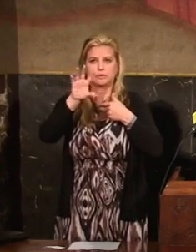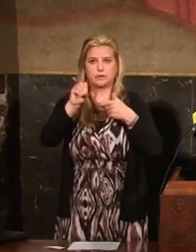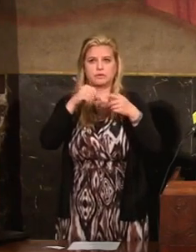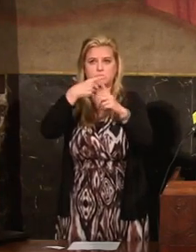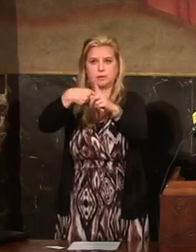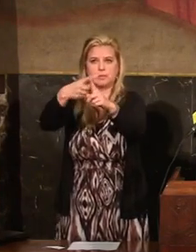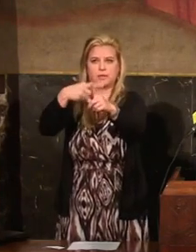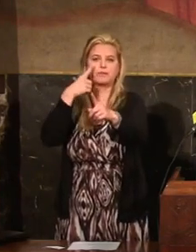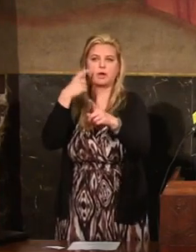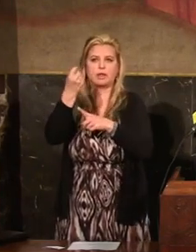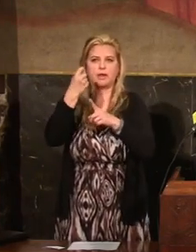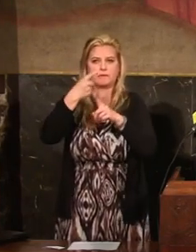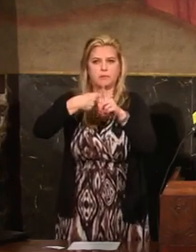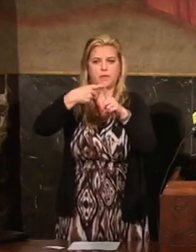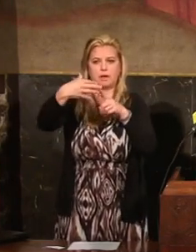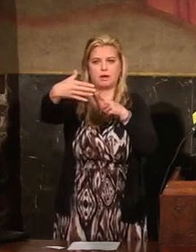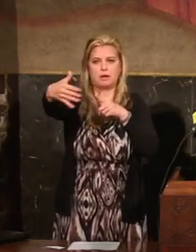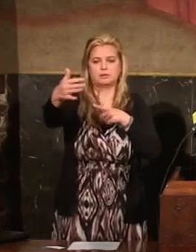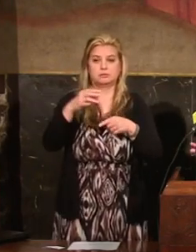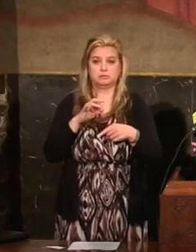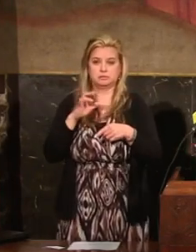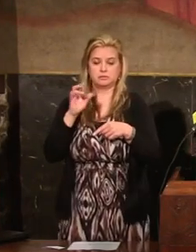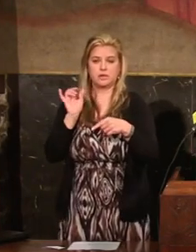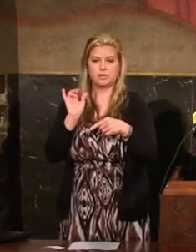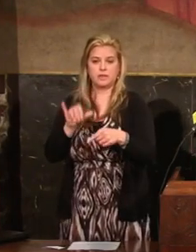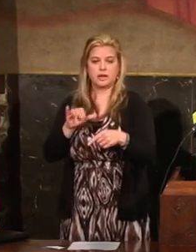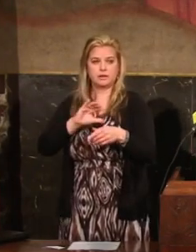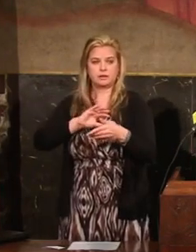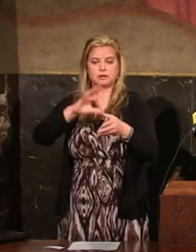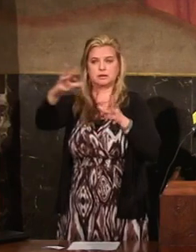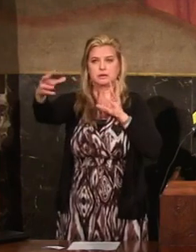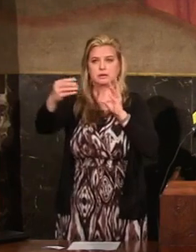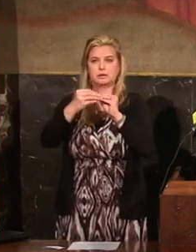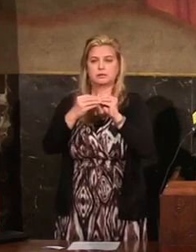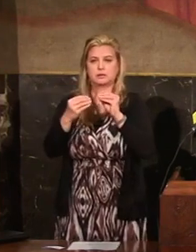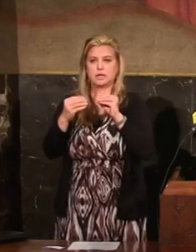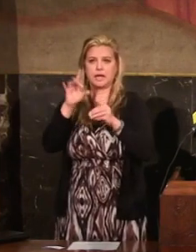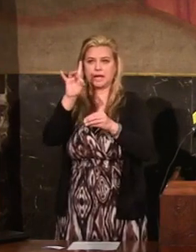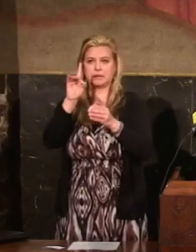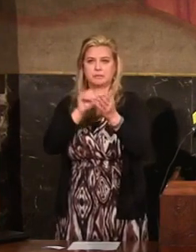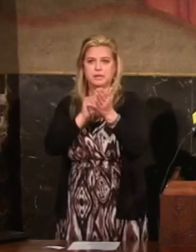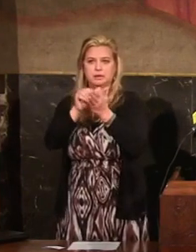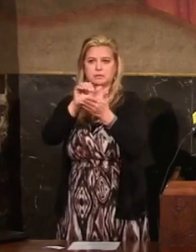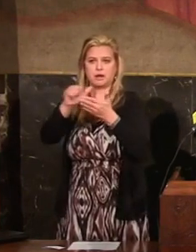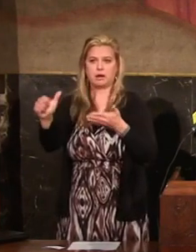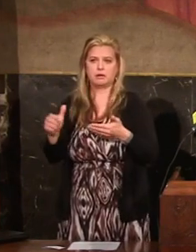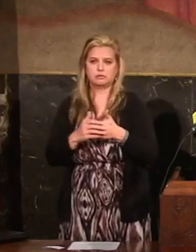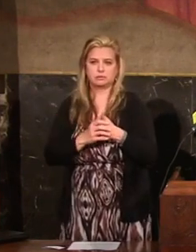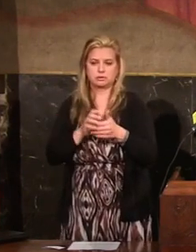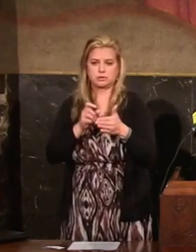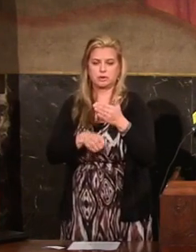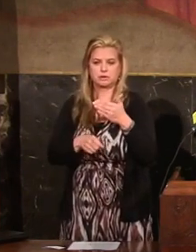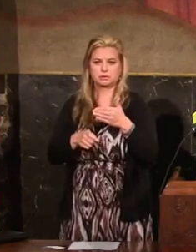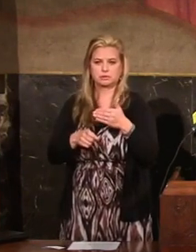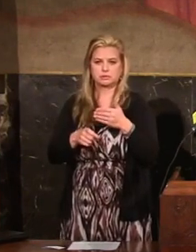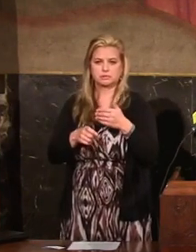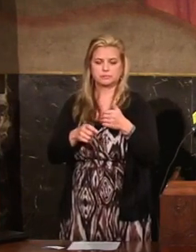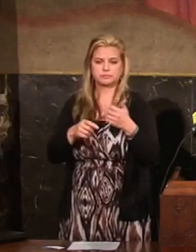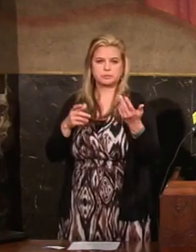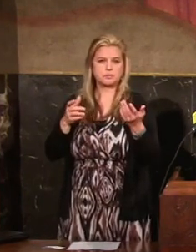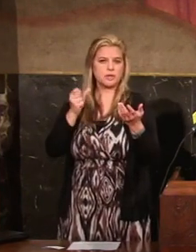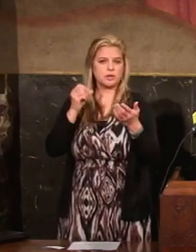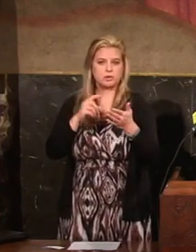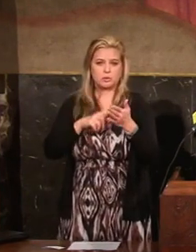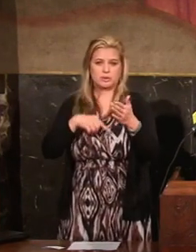months. And that's just something, and that amounts to about $8 million. So obviously it doesn't get us there. So